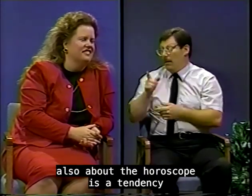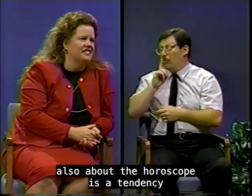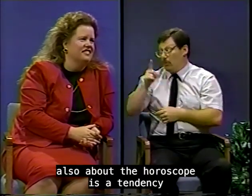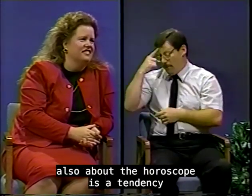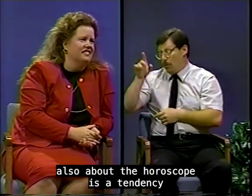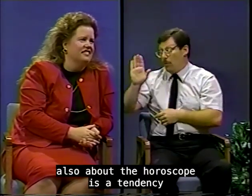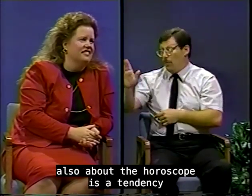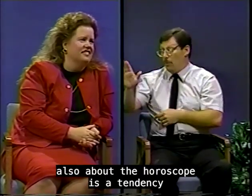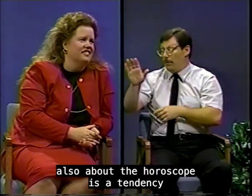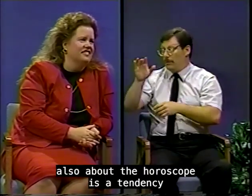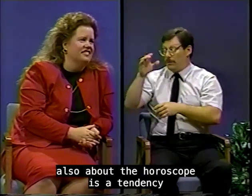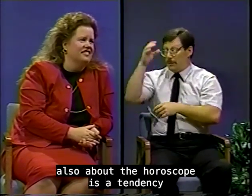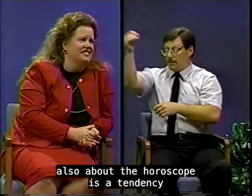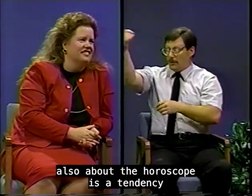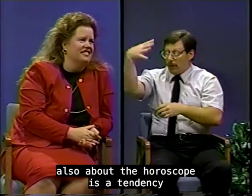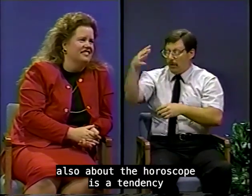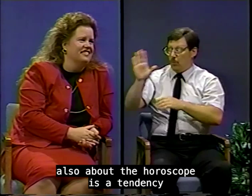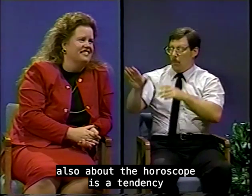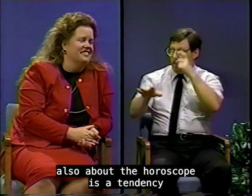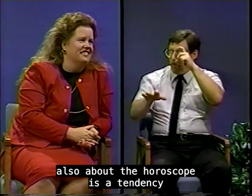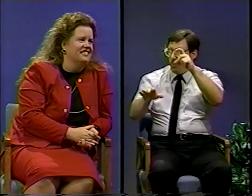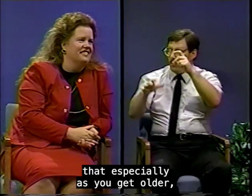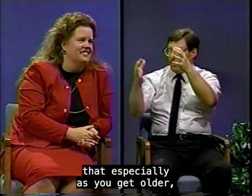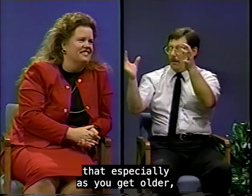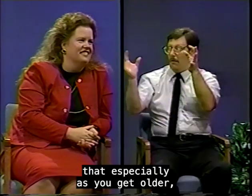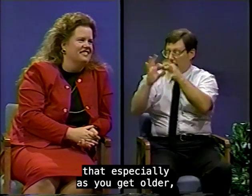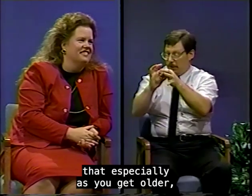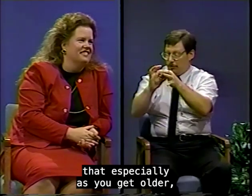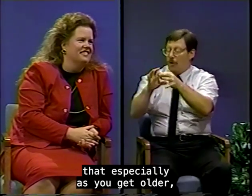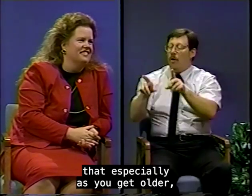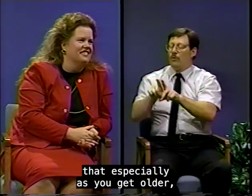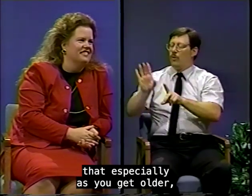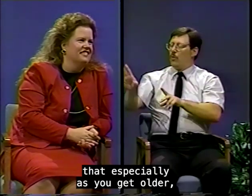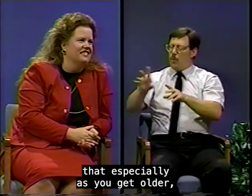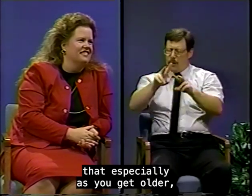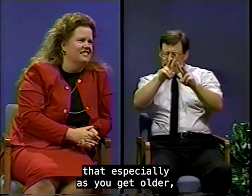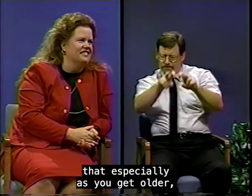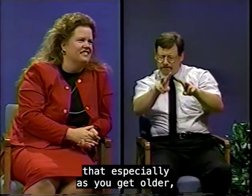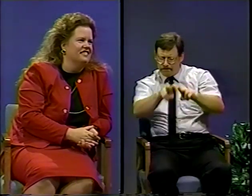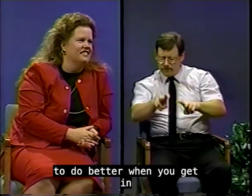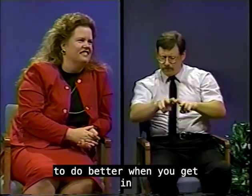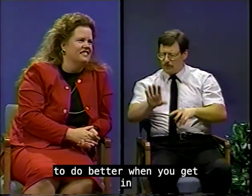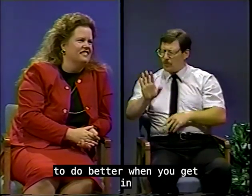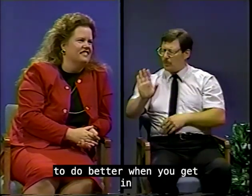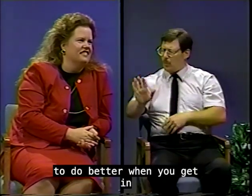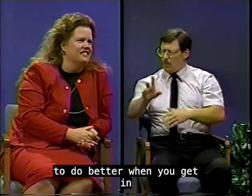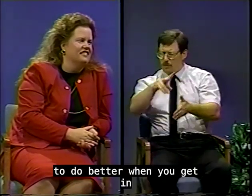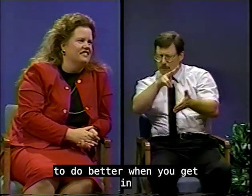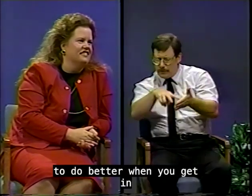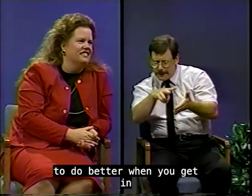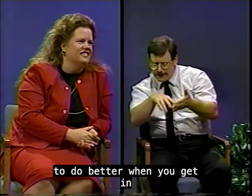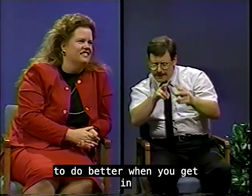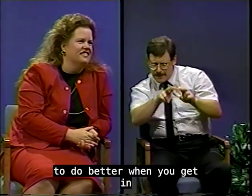about the horoscope is a tendency that, especially as you get older, to do better when you get in situations that require